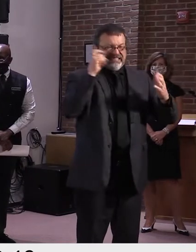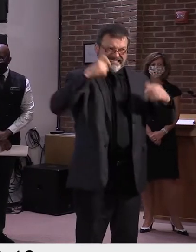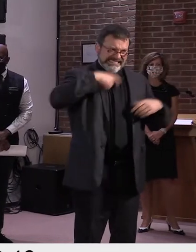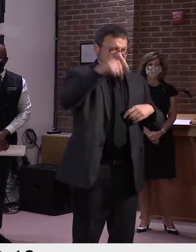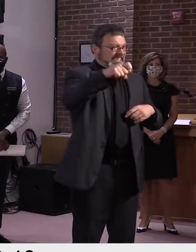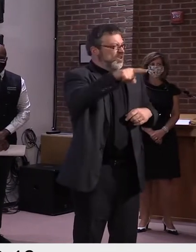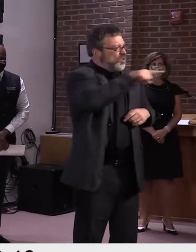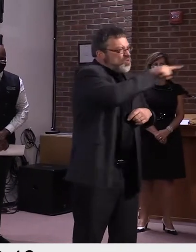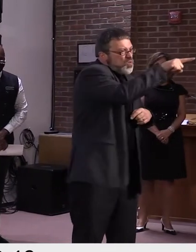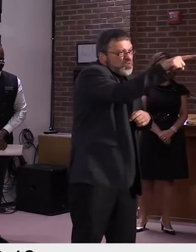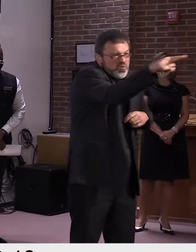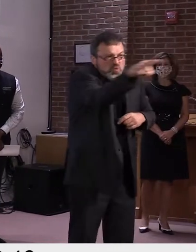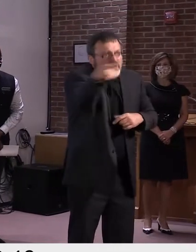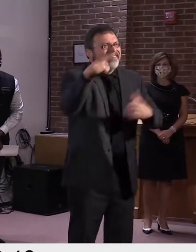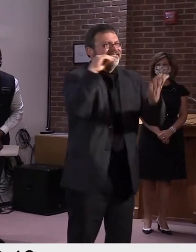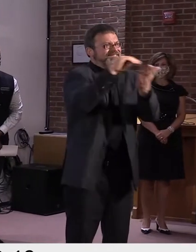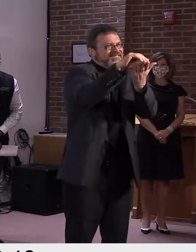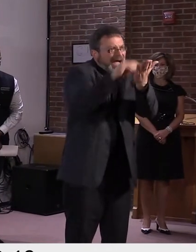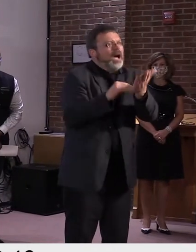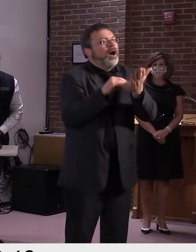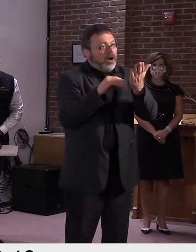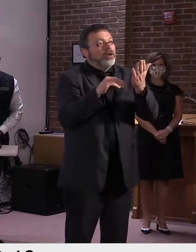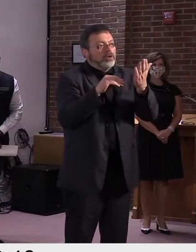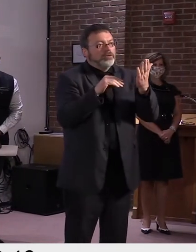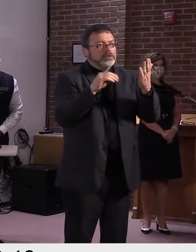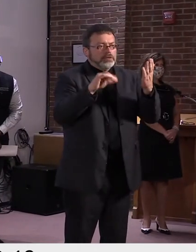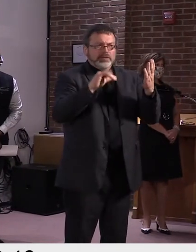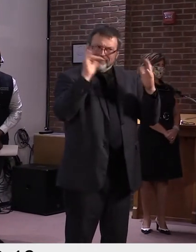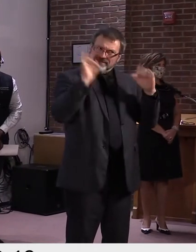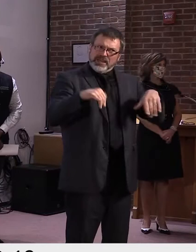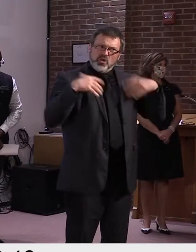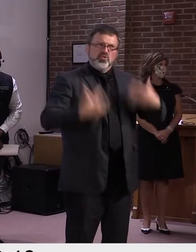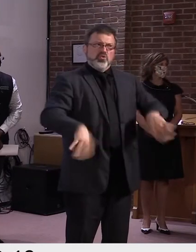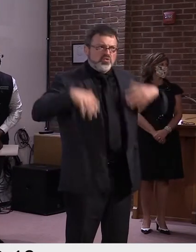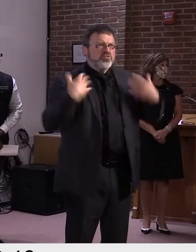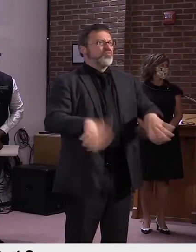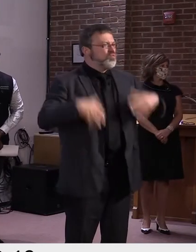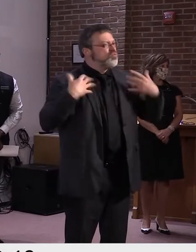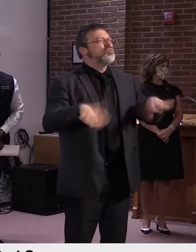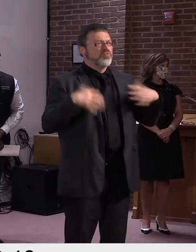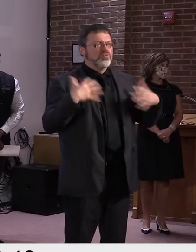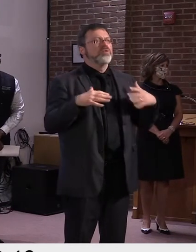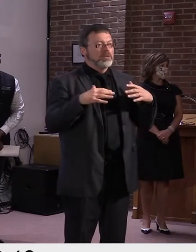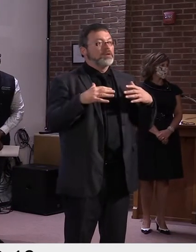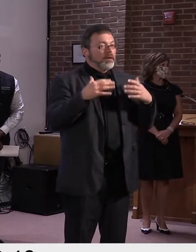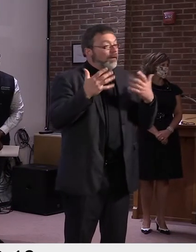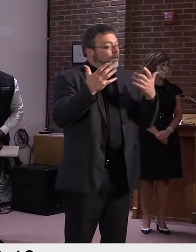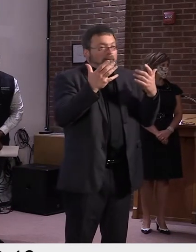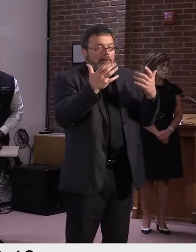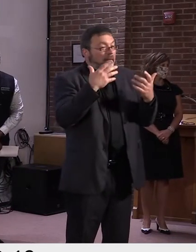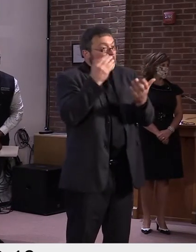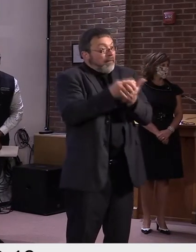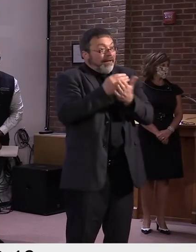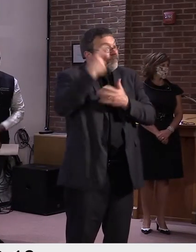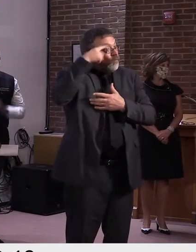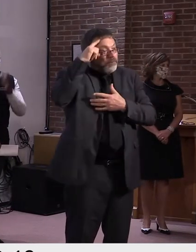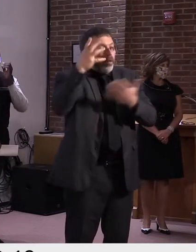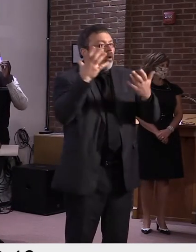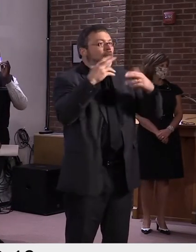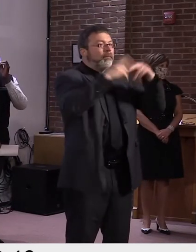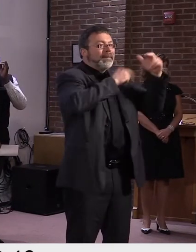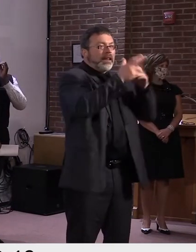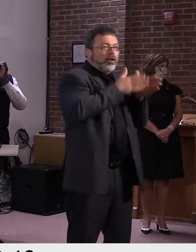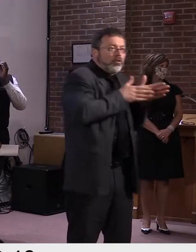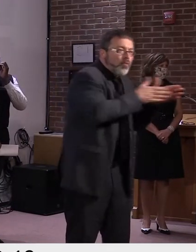disaster relief. It's infrastructure projects, school lunch programs, and so much more. Even in the best of